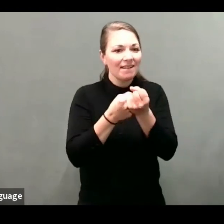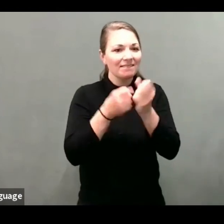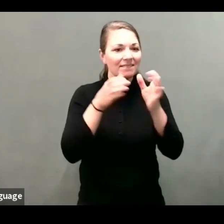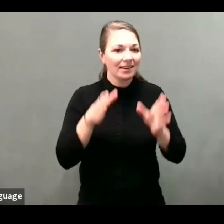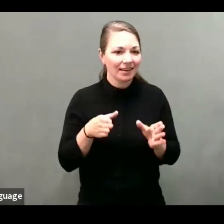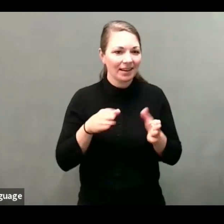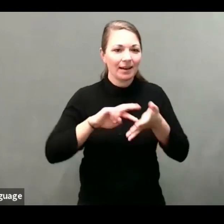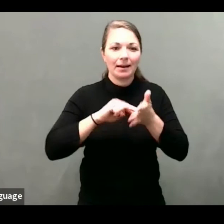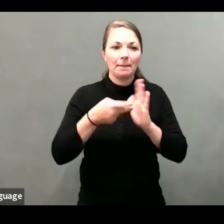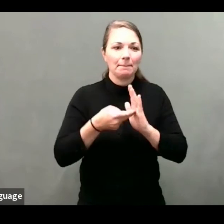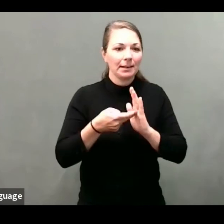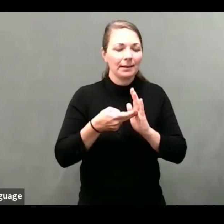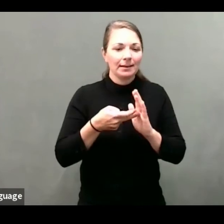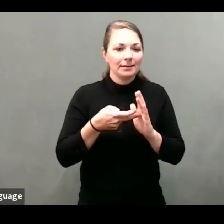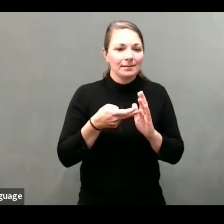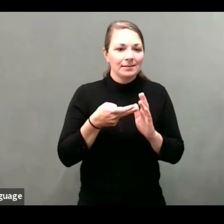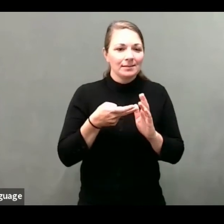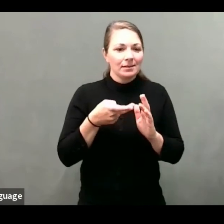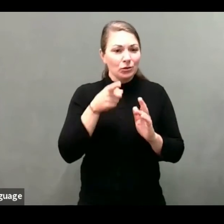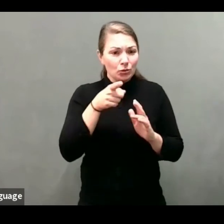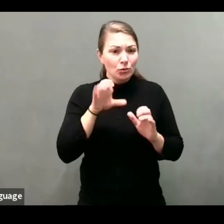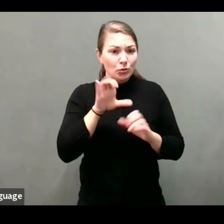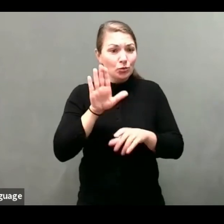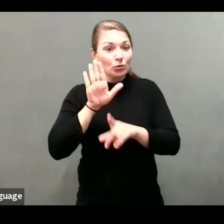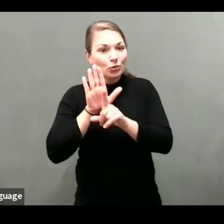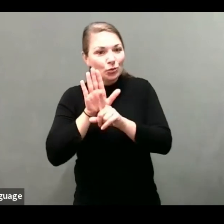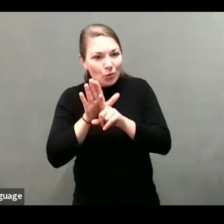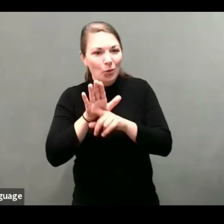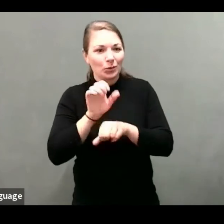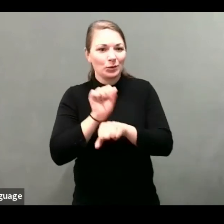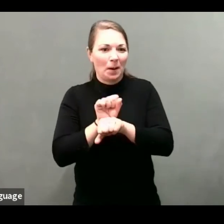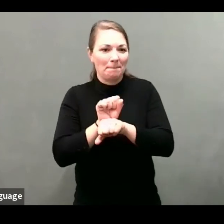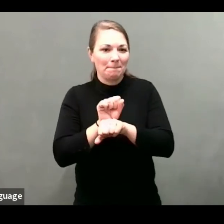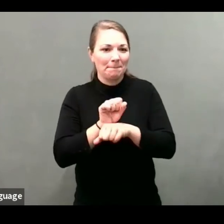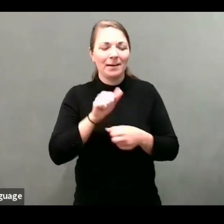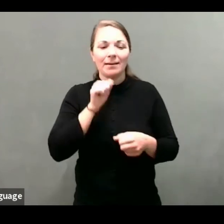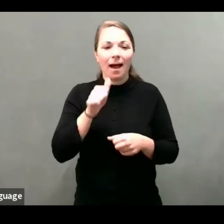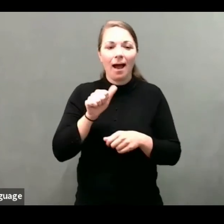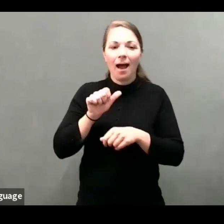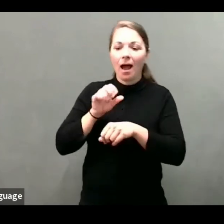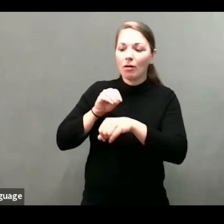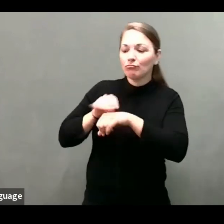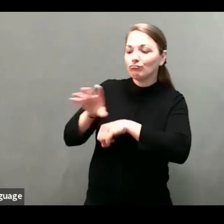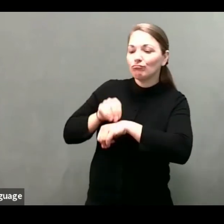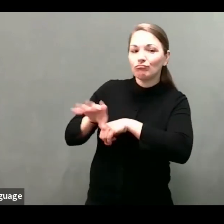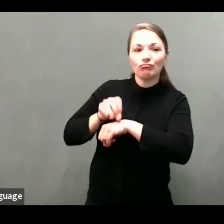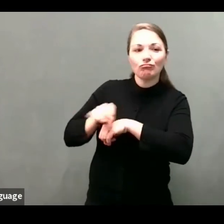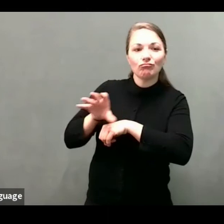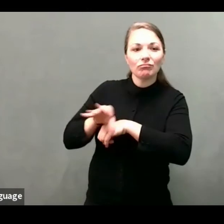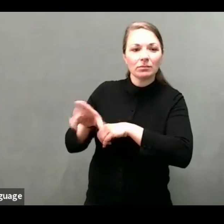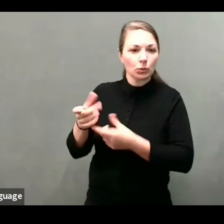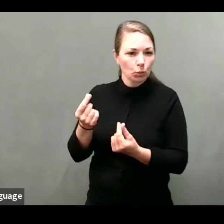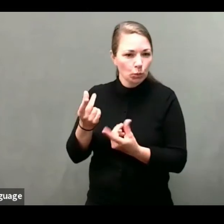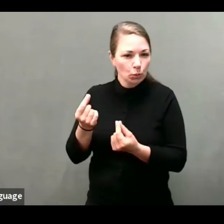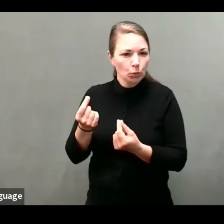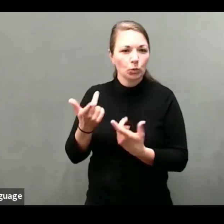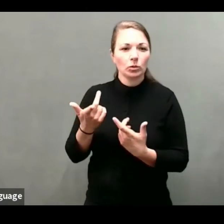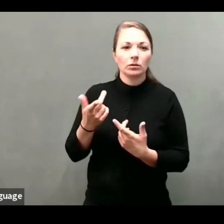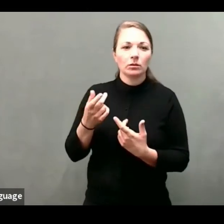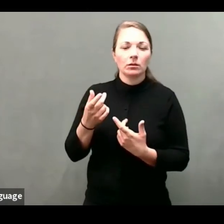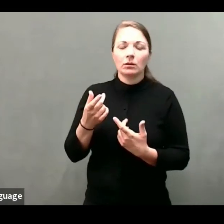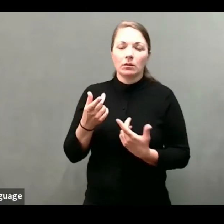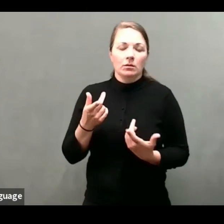that shouldn't overlap with you then trying to give them medical advice either. So prompting more conversation, asking